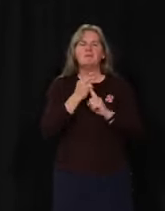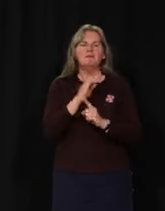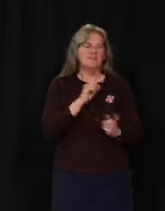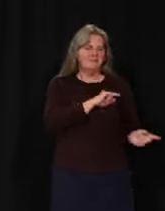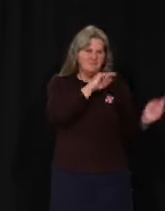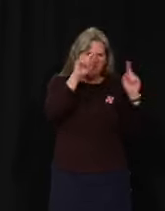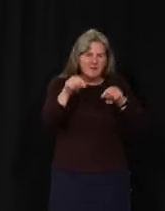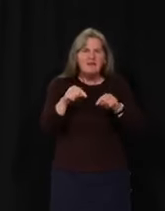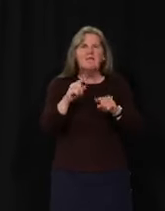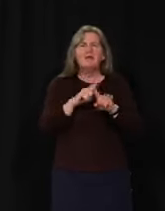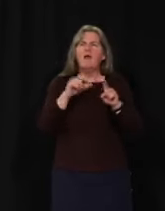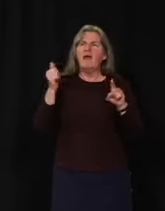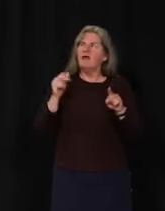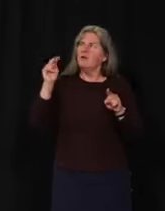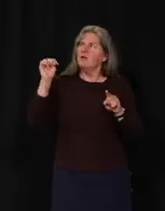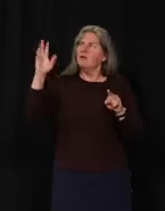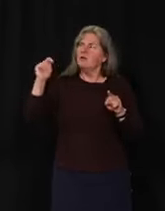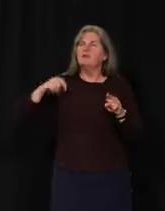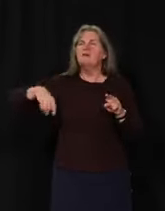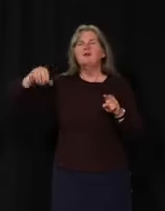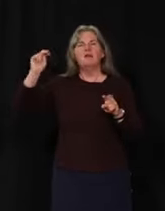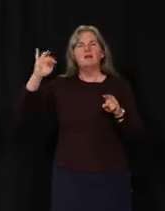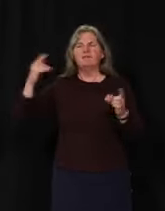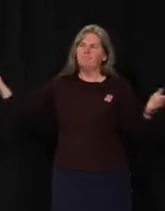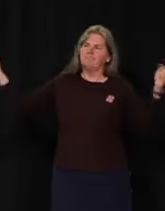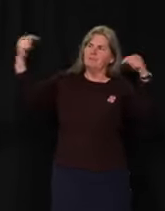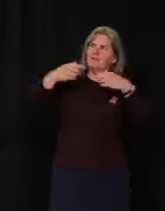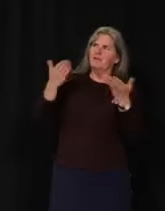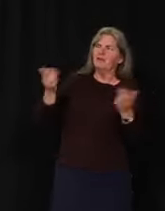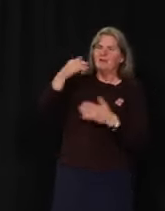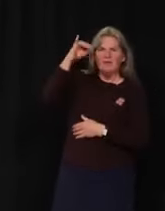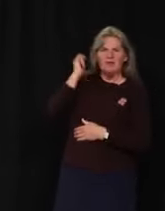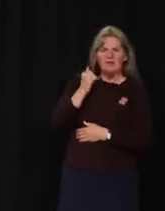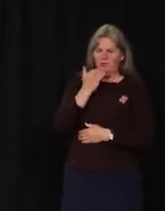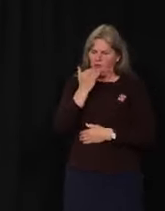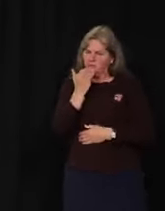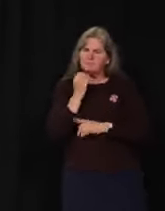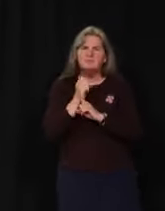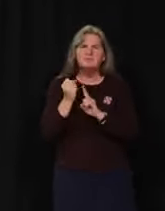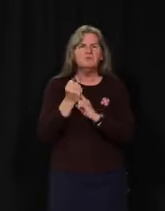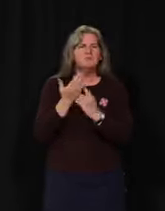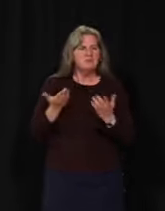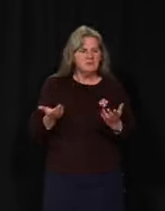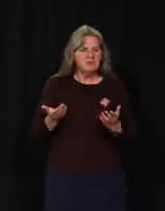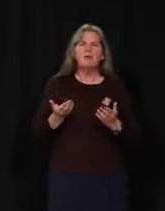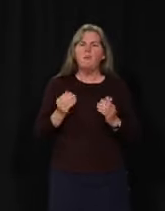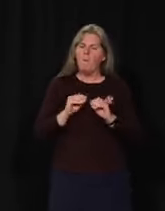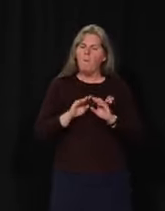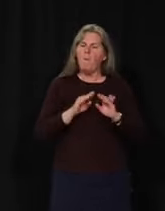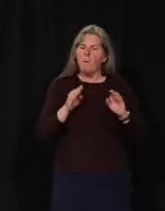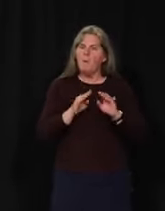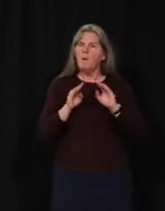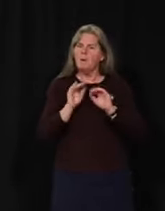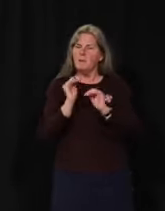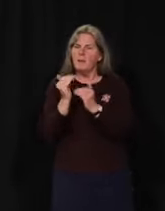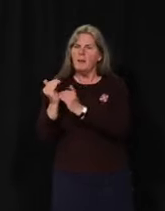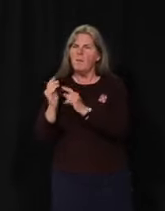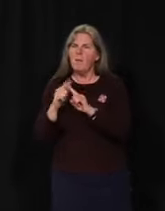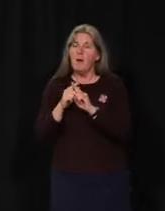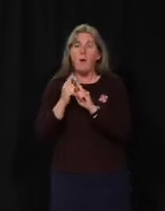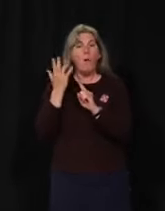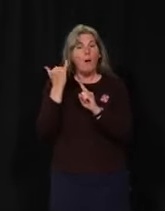our fellow territories to visit Yukon. We are in a good position to be able to lift these restrictions because of the hard